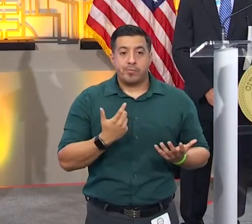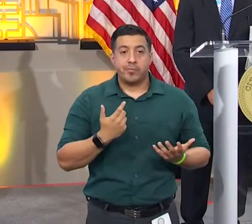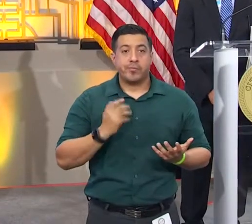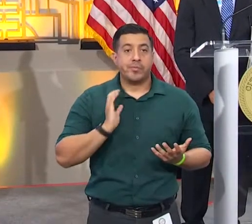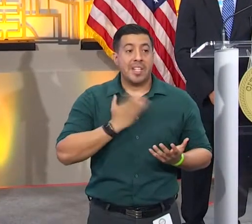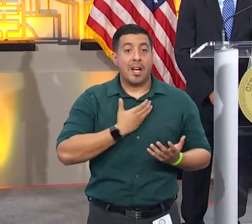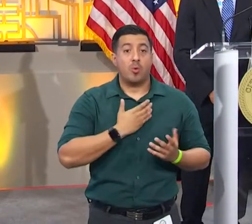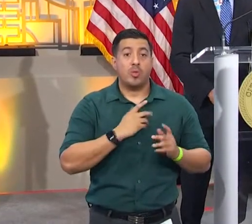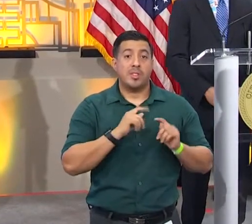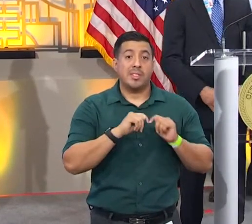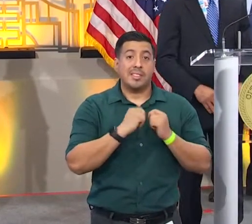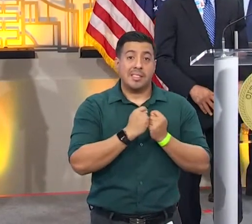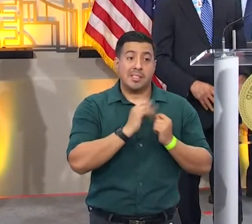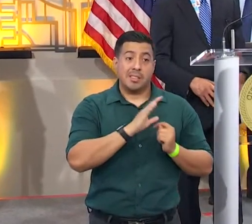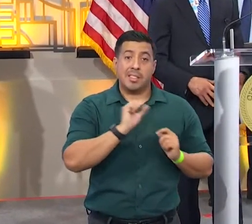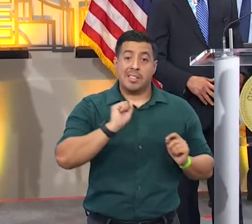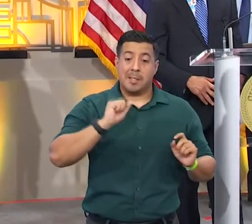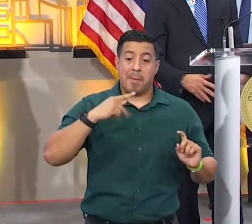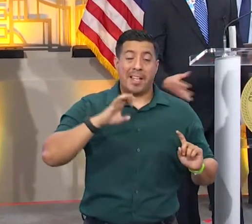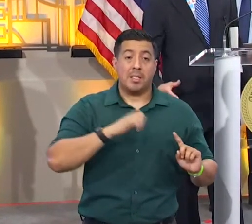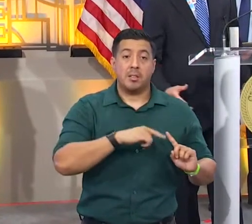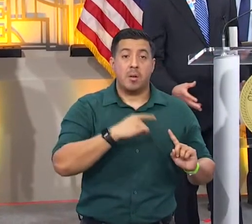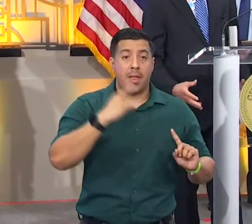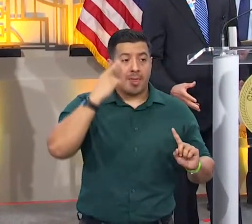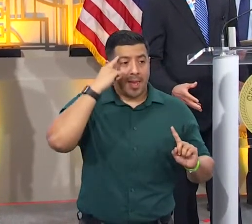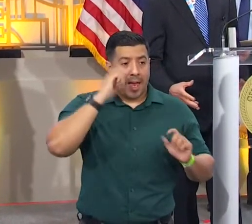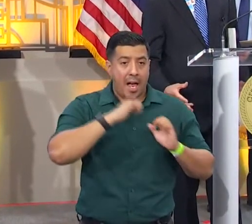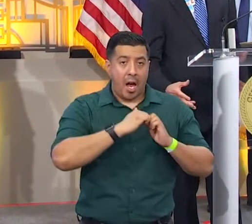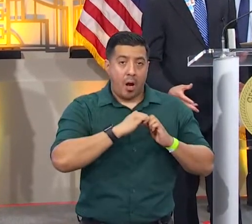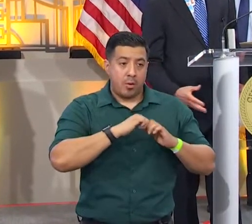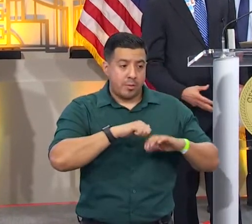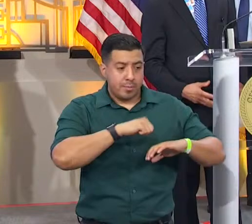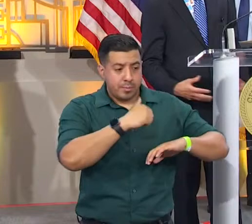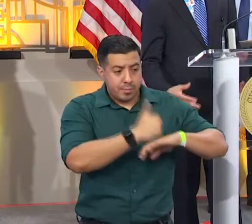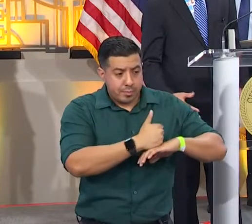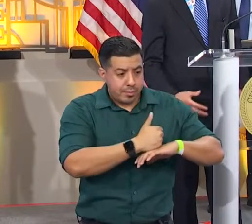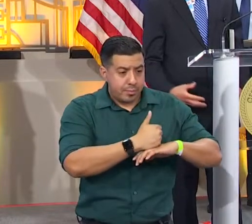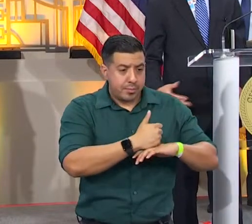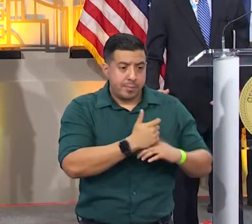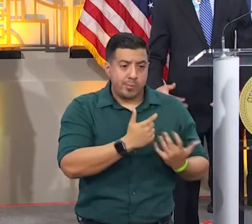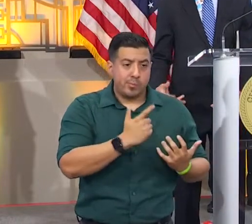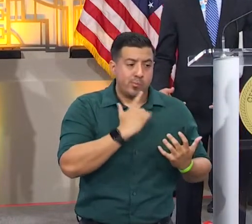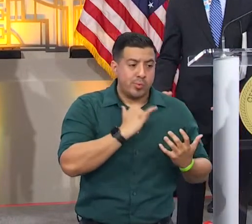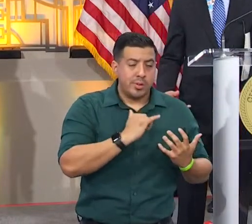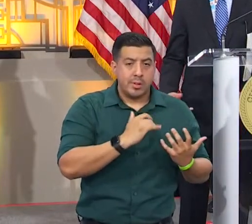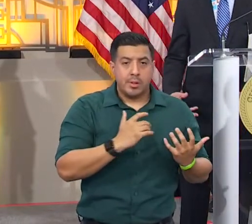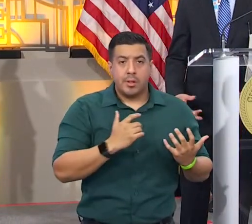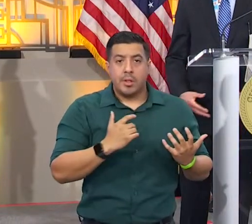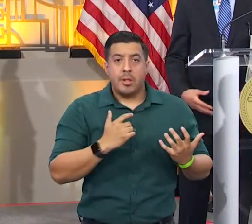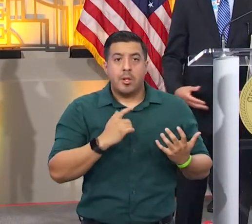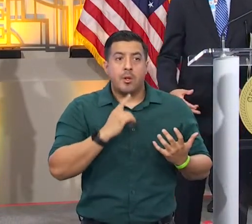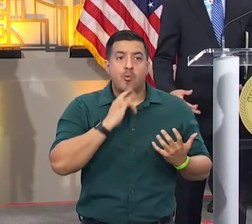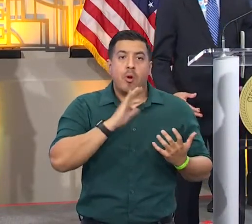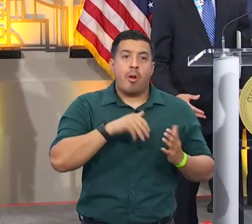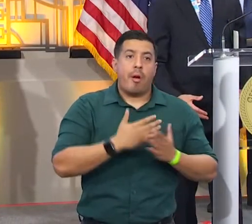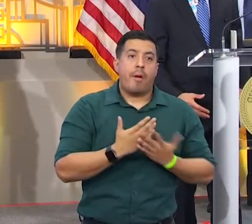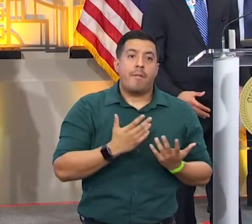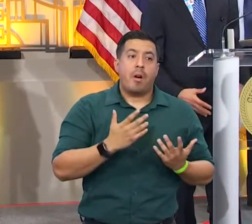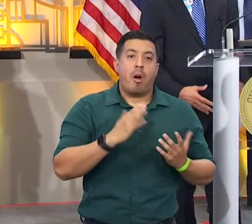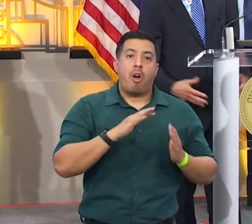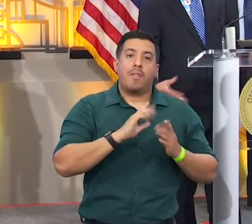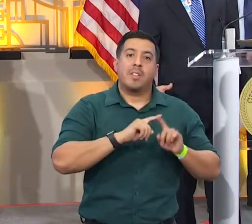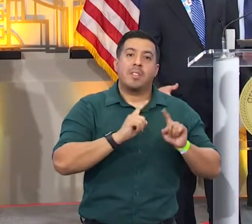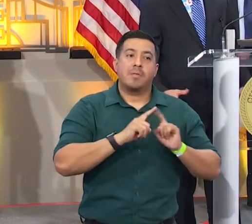Axiom Space is really thinking about doing the layout for this facility. We've just reached agreement in principle on the